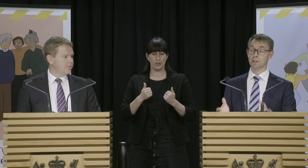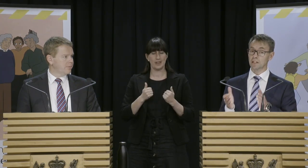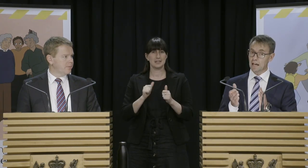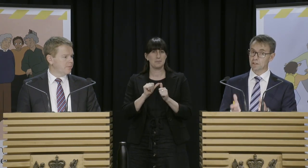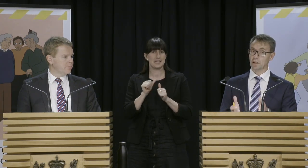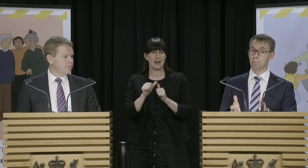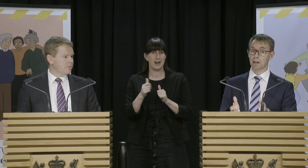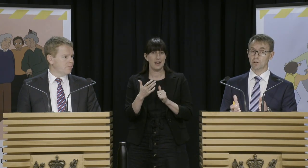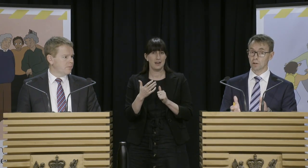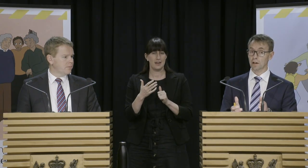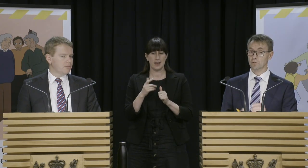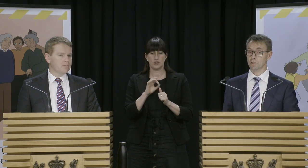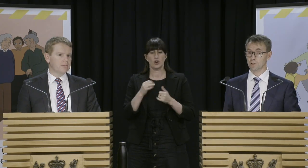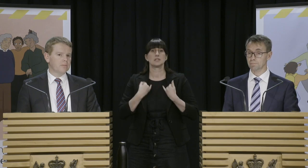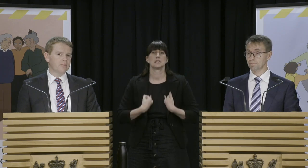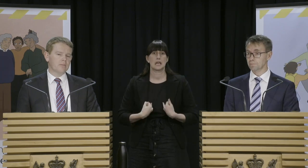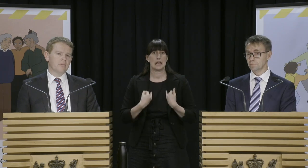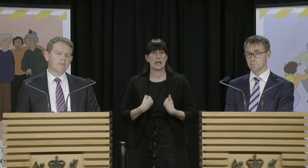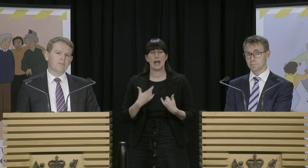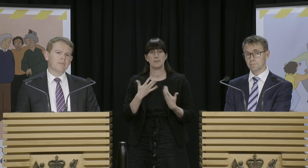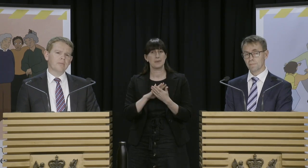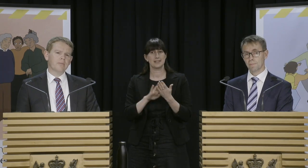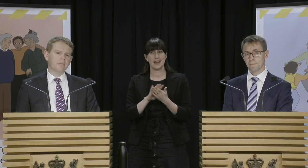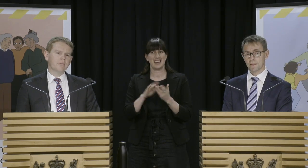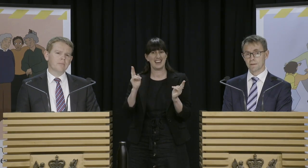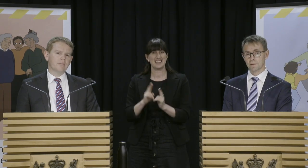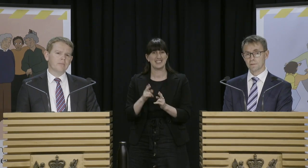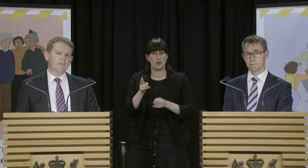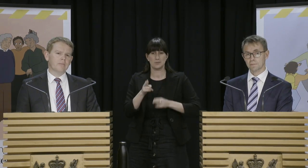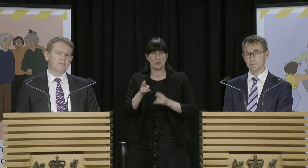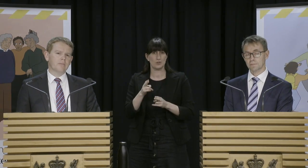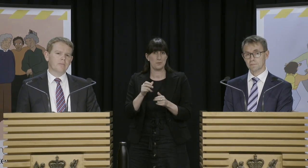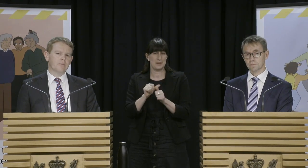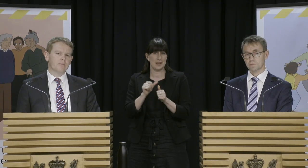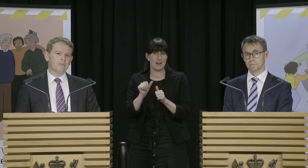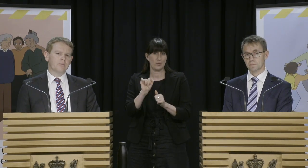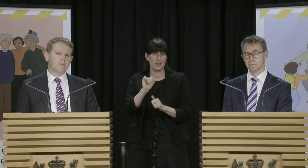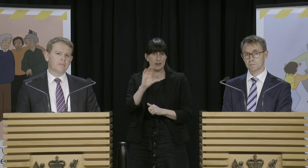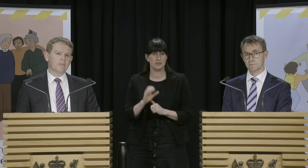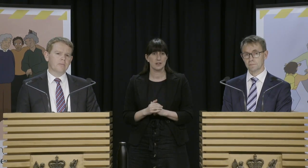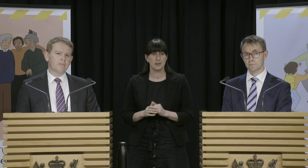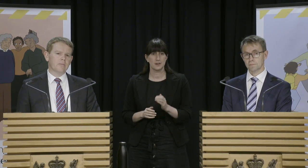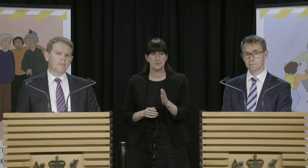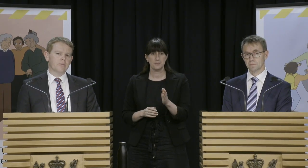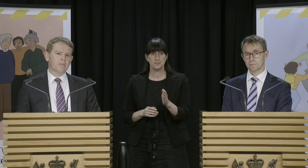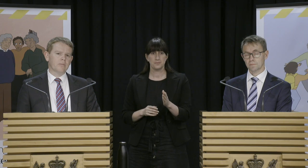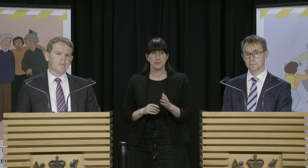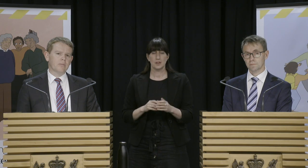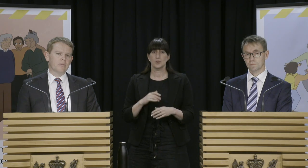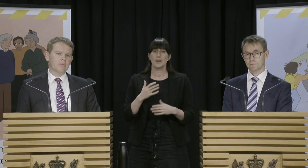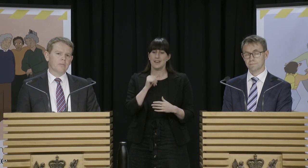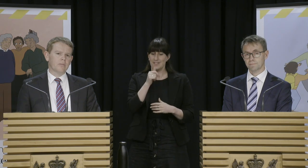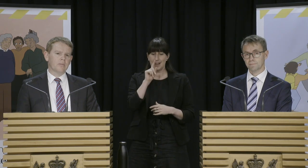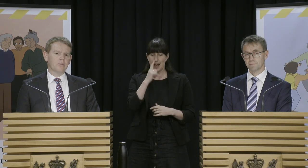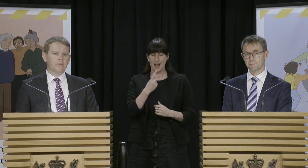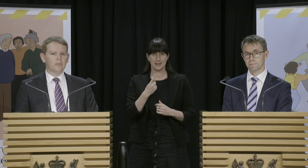and mortality and impact on our health system. Realistically, if we can't achieve herd immunity, do we just have to have these